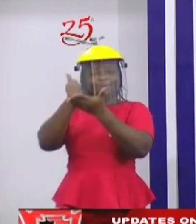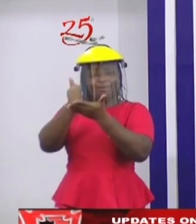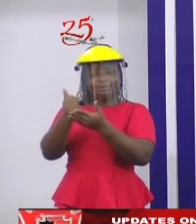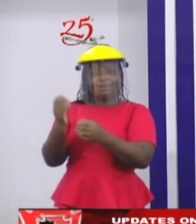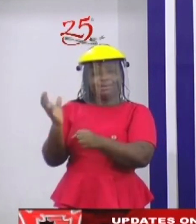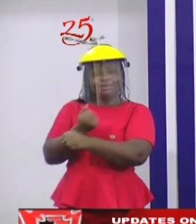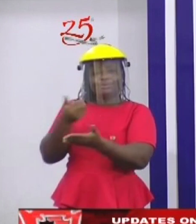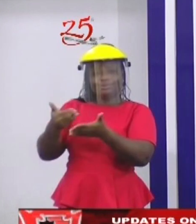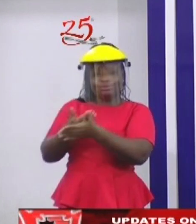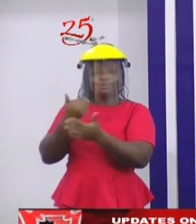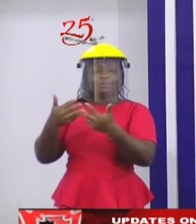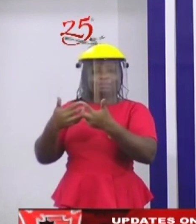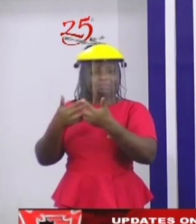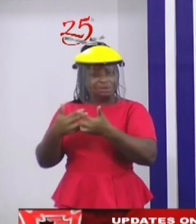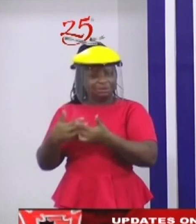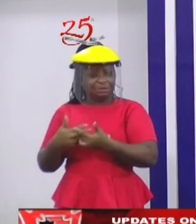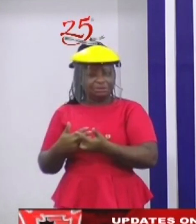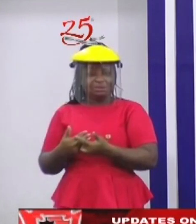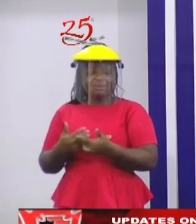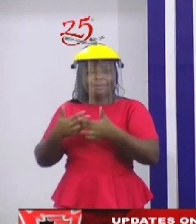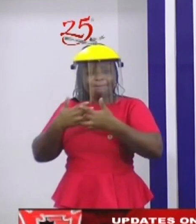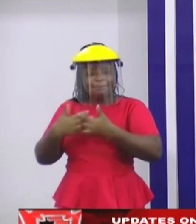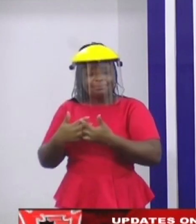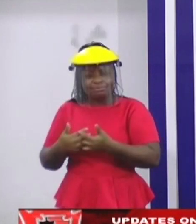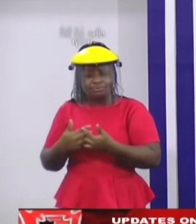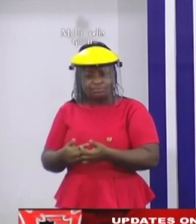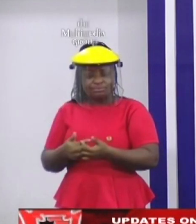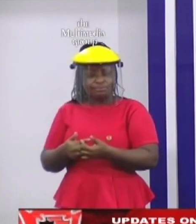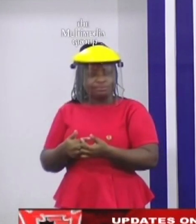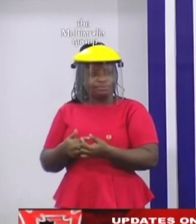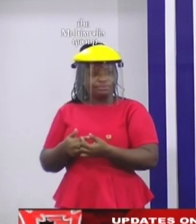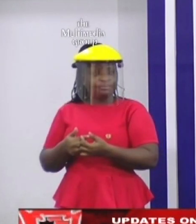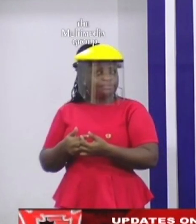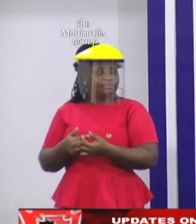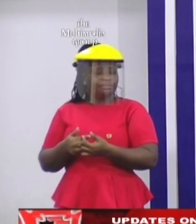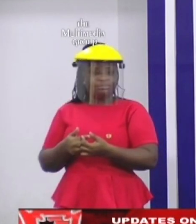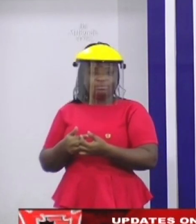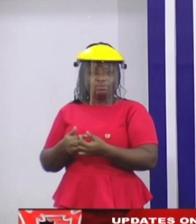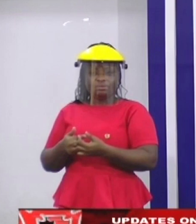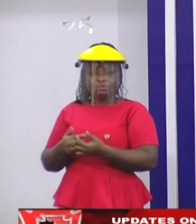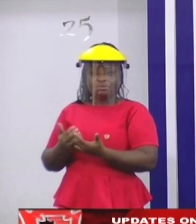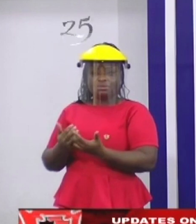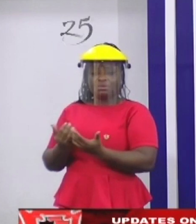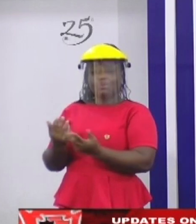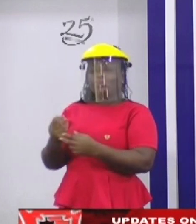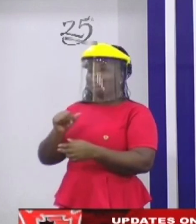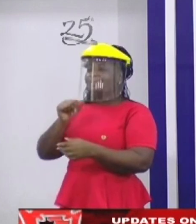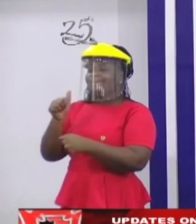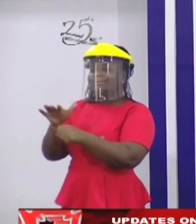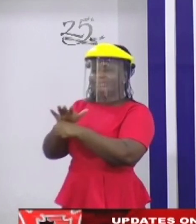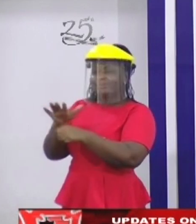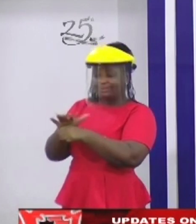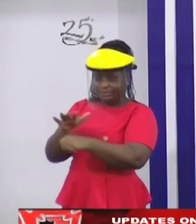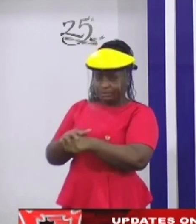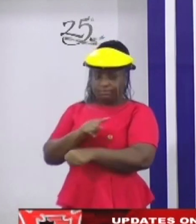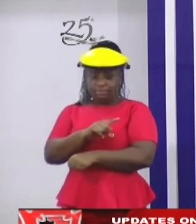them. Gene Expert machines were in short supply at the time, and I